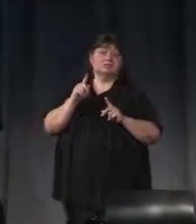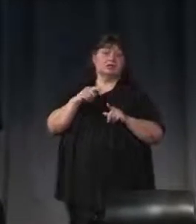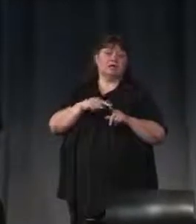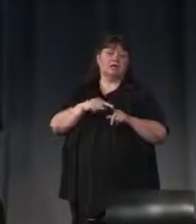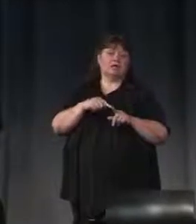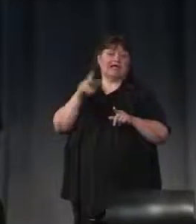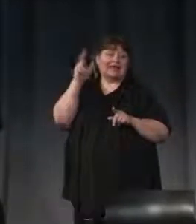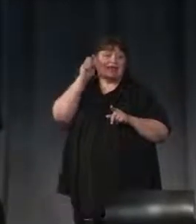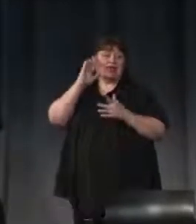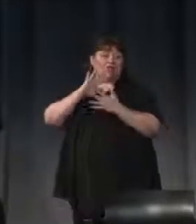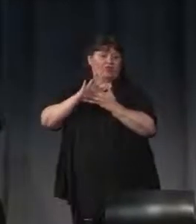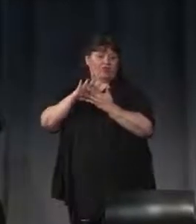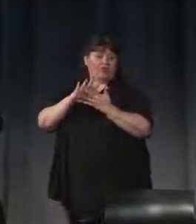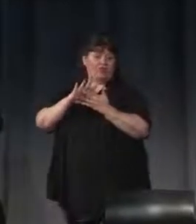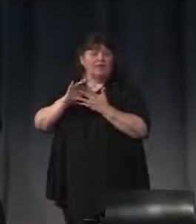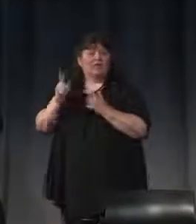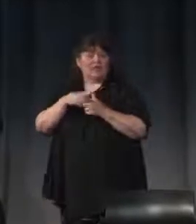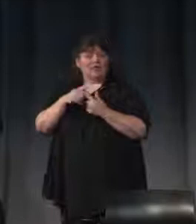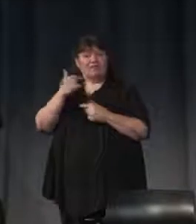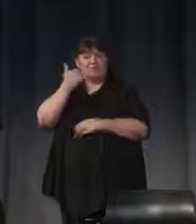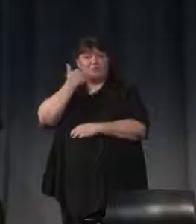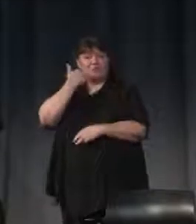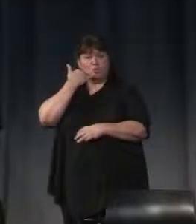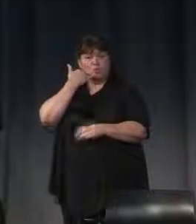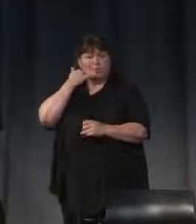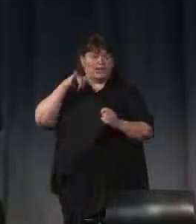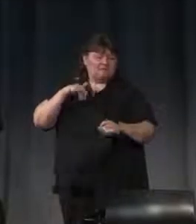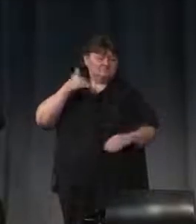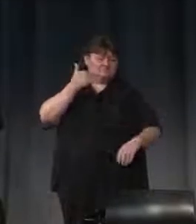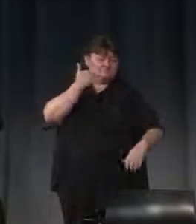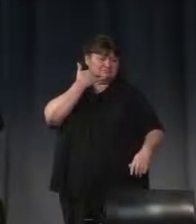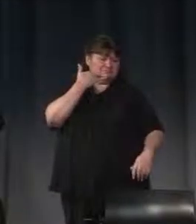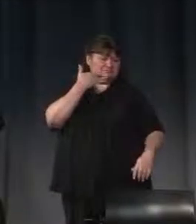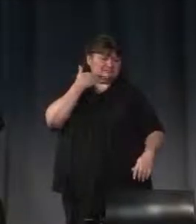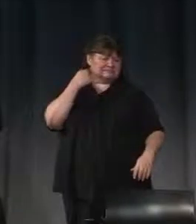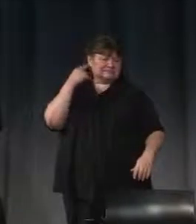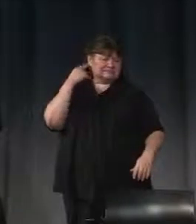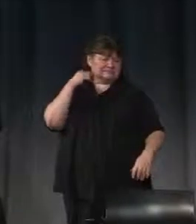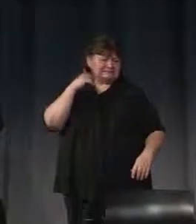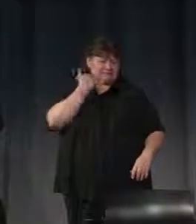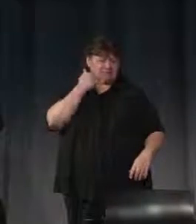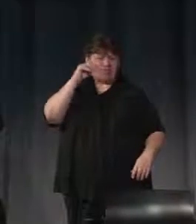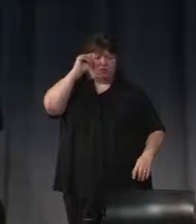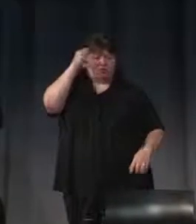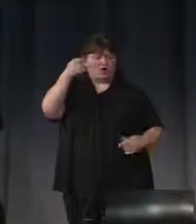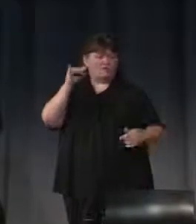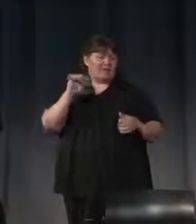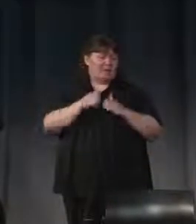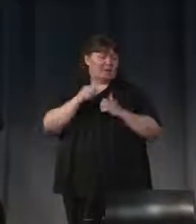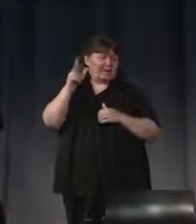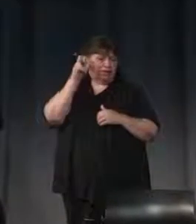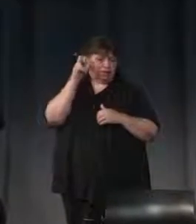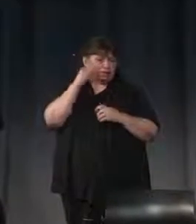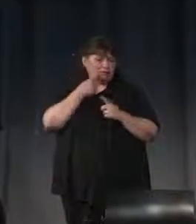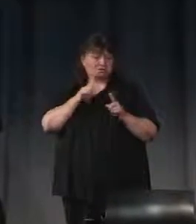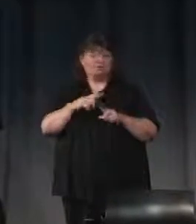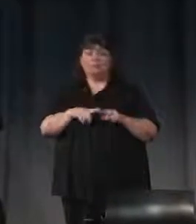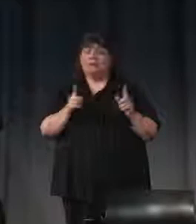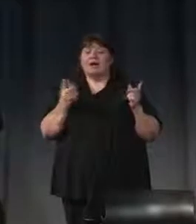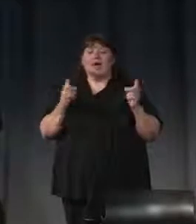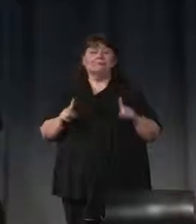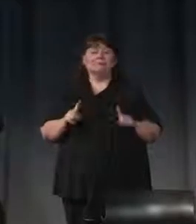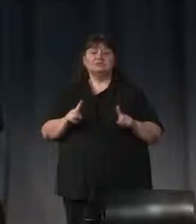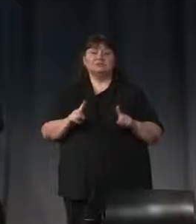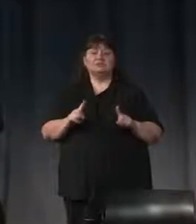speech ungarbled, then the telephone, what was called the telephone theory of hearing, works. And it did seem to work, but it's a very long story.